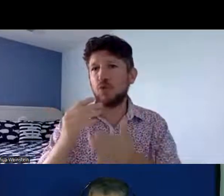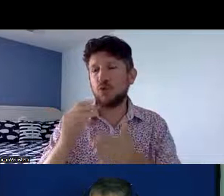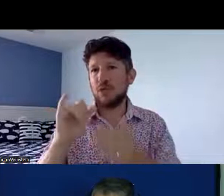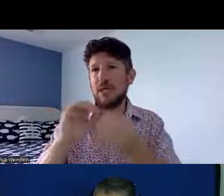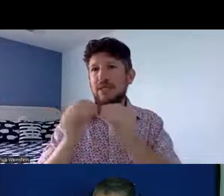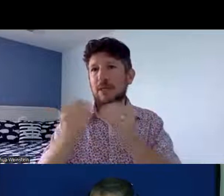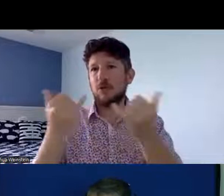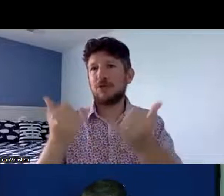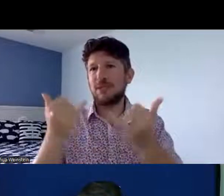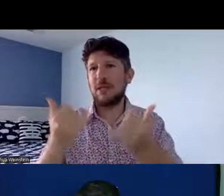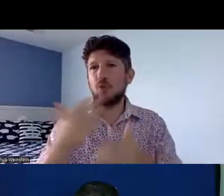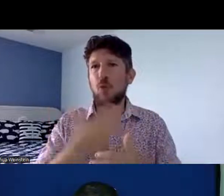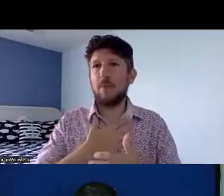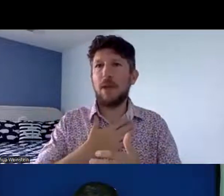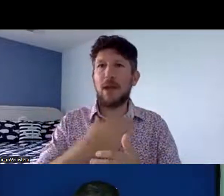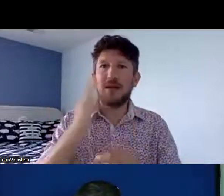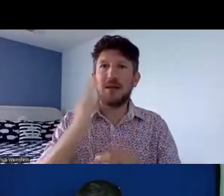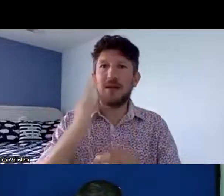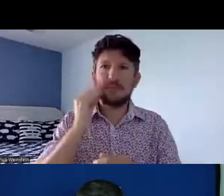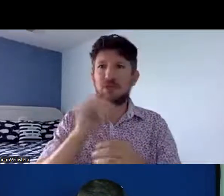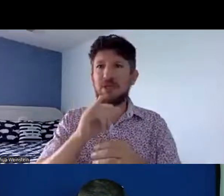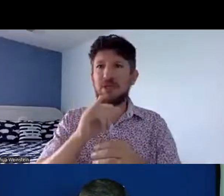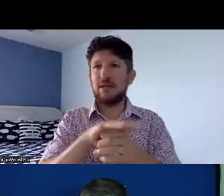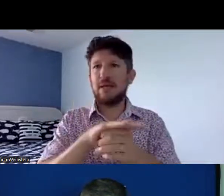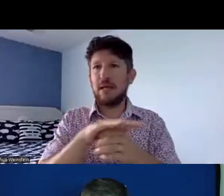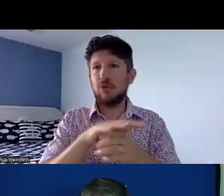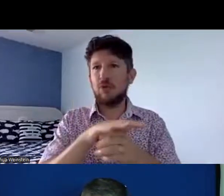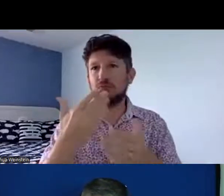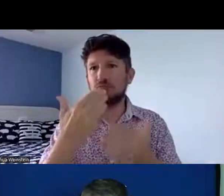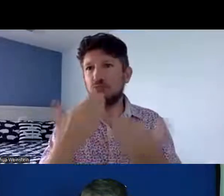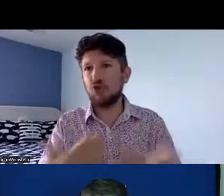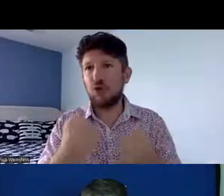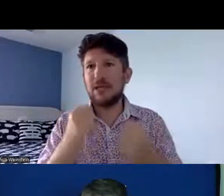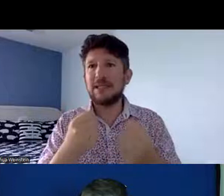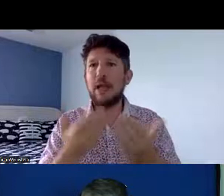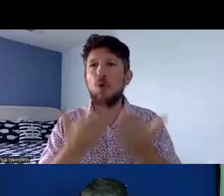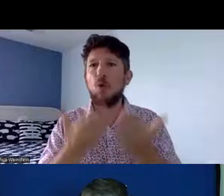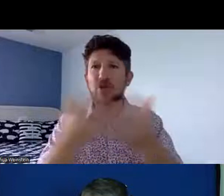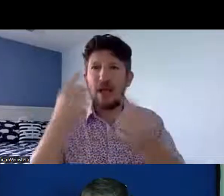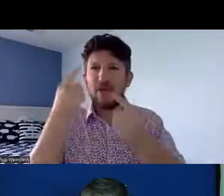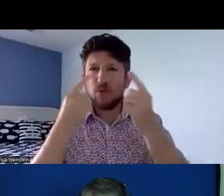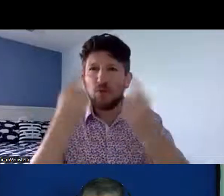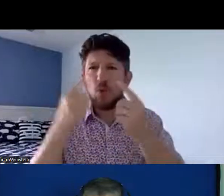and I've studied 200 students in an evaluation.